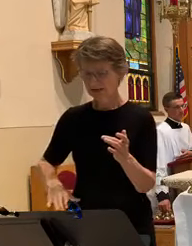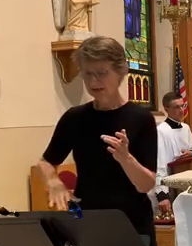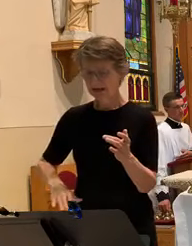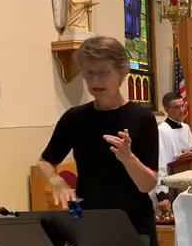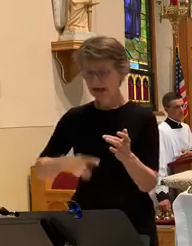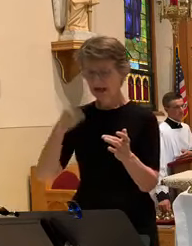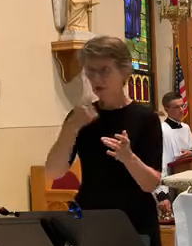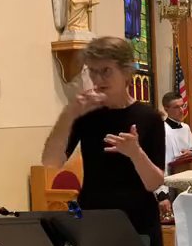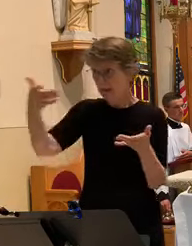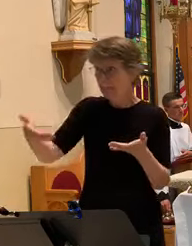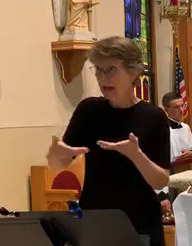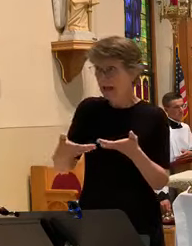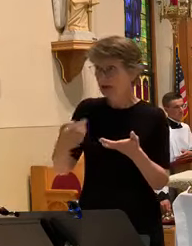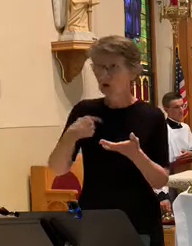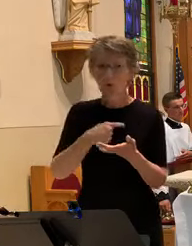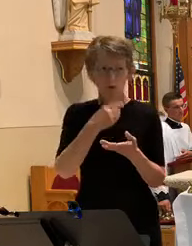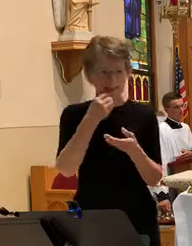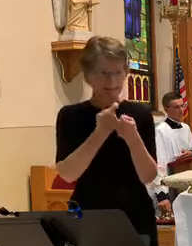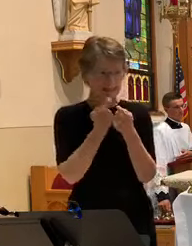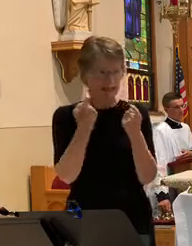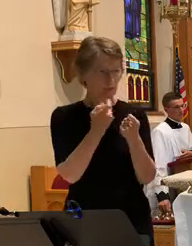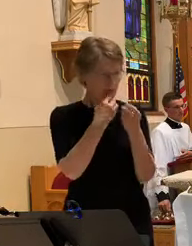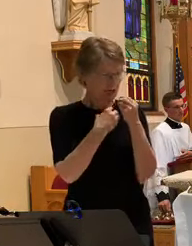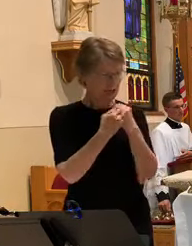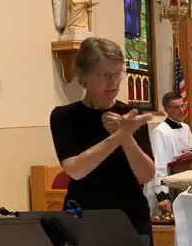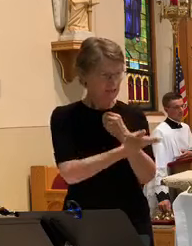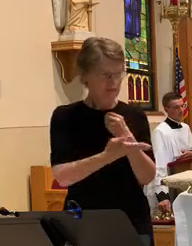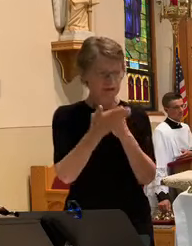whose command we celebrate these mysteries.